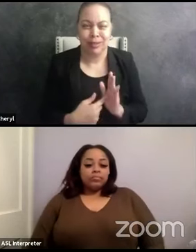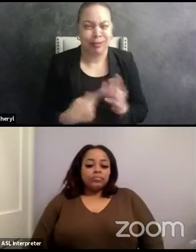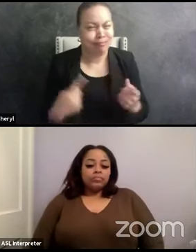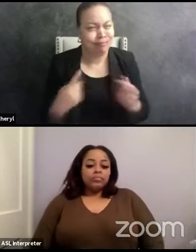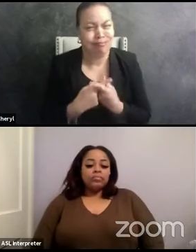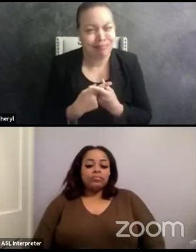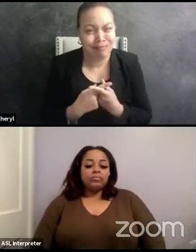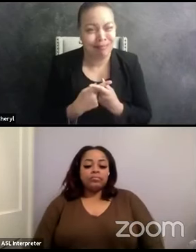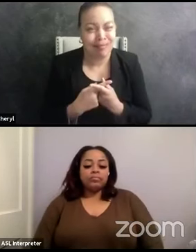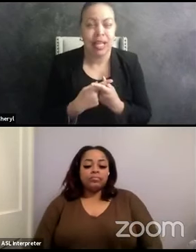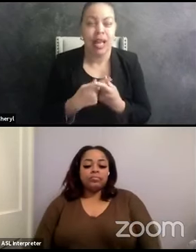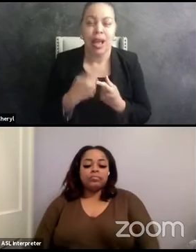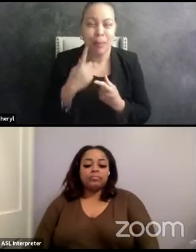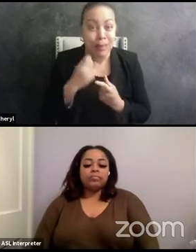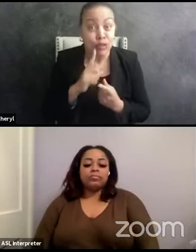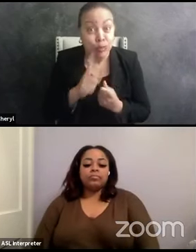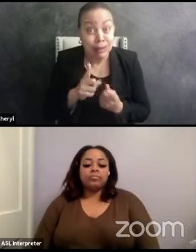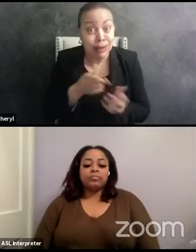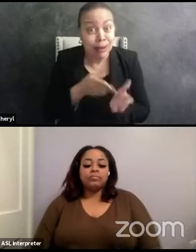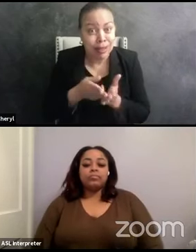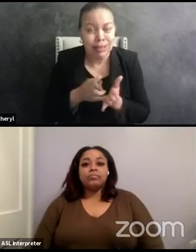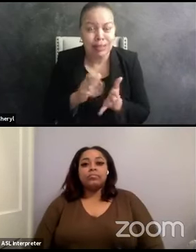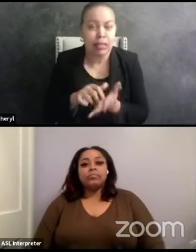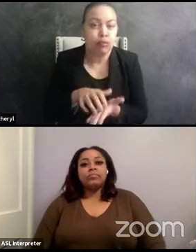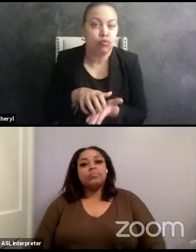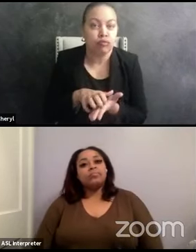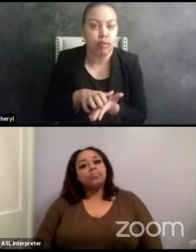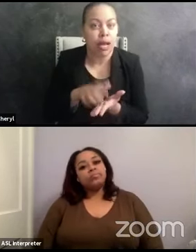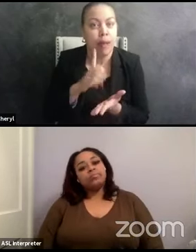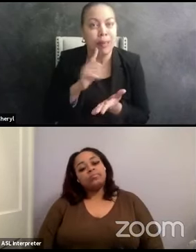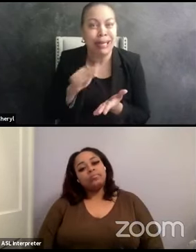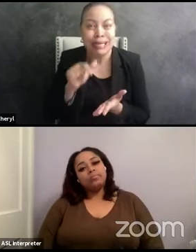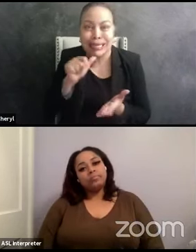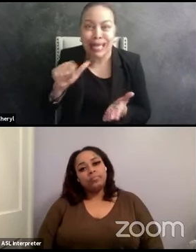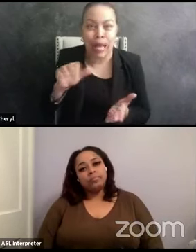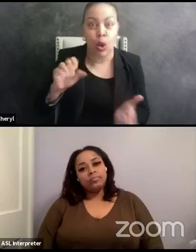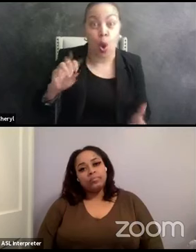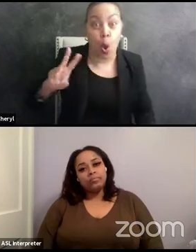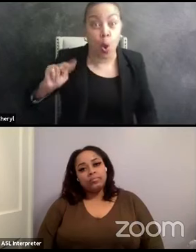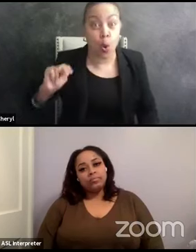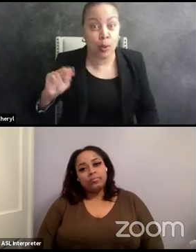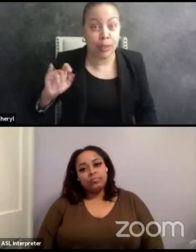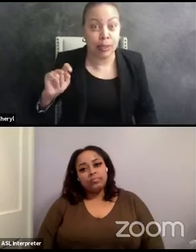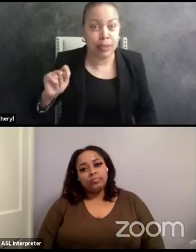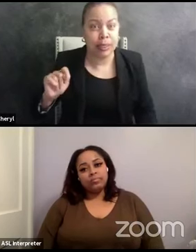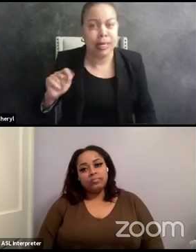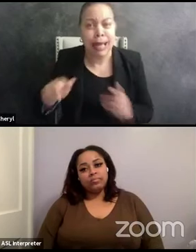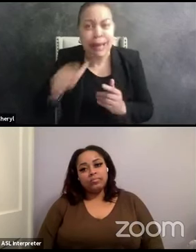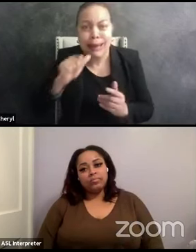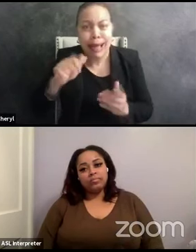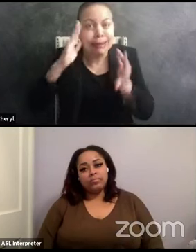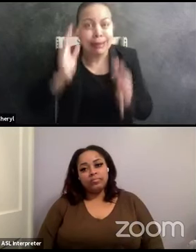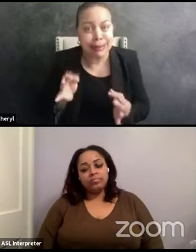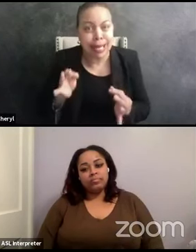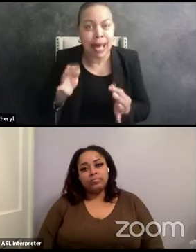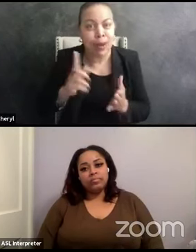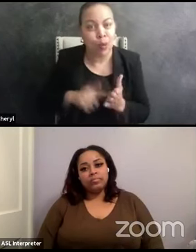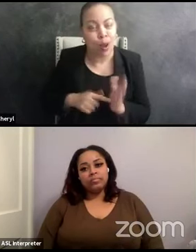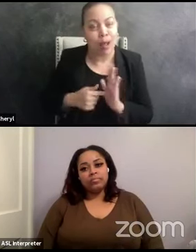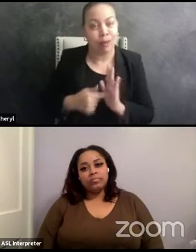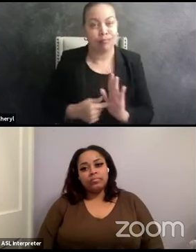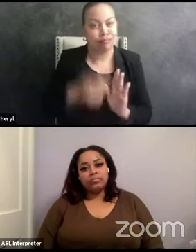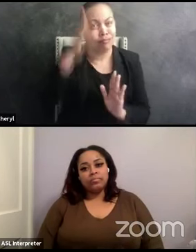like it's so fragile because you haven't owned it, because you haven't said this is actually what I decided my manhood